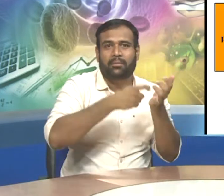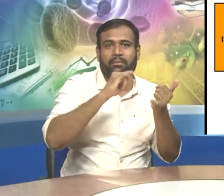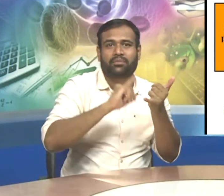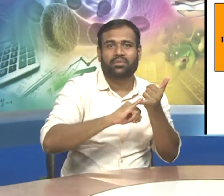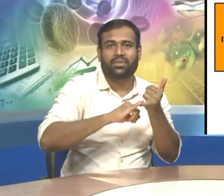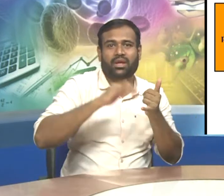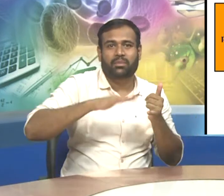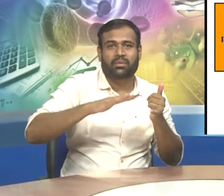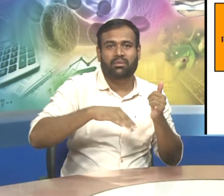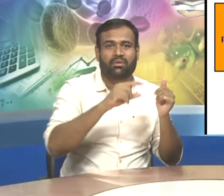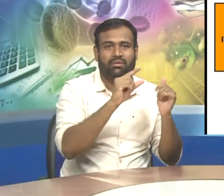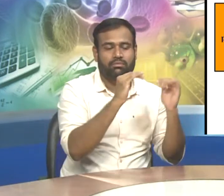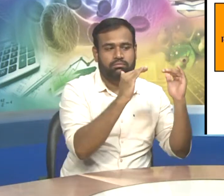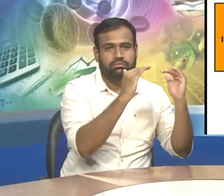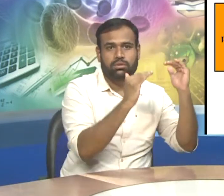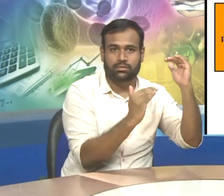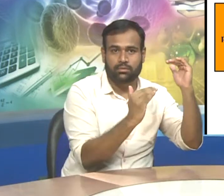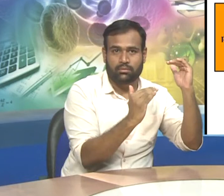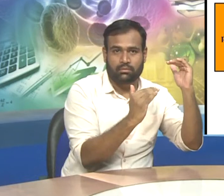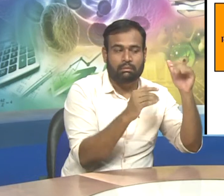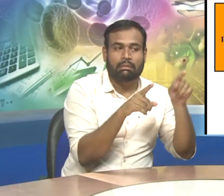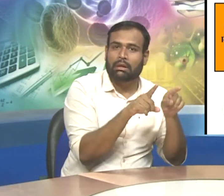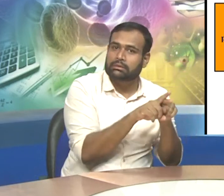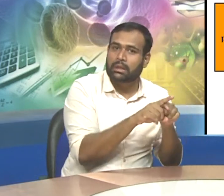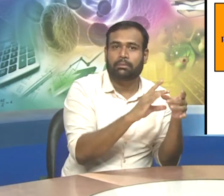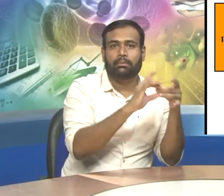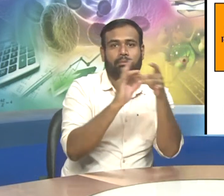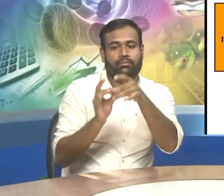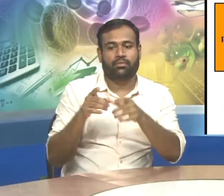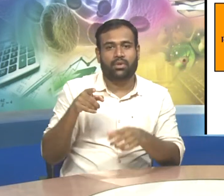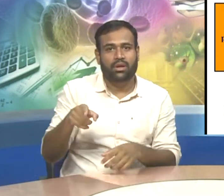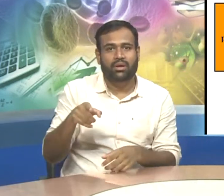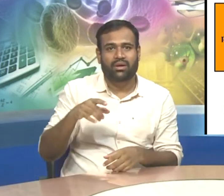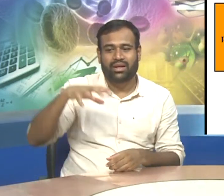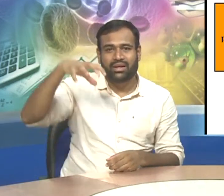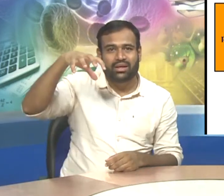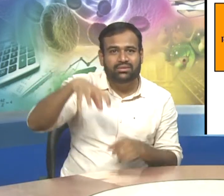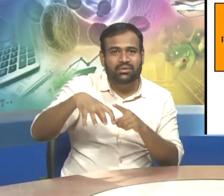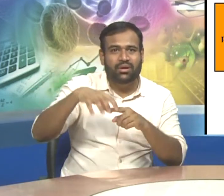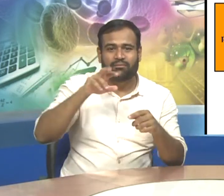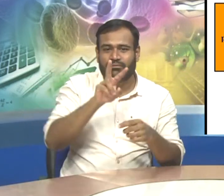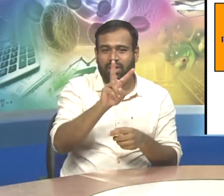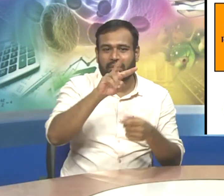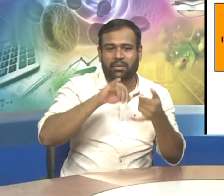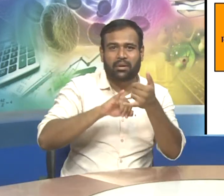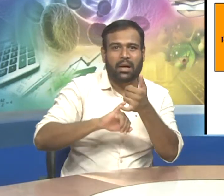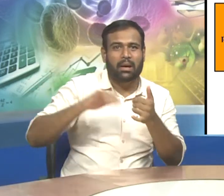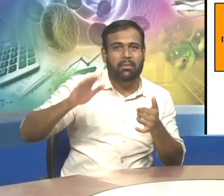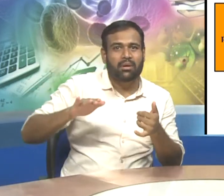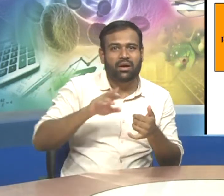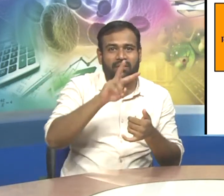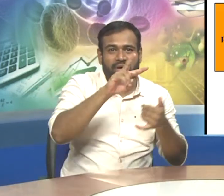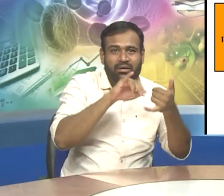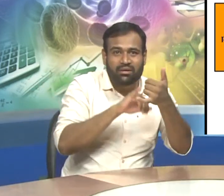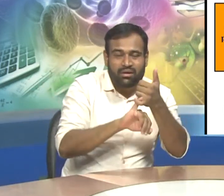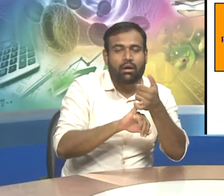level is Lok Sabha is more powerful than Rajya Sabha. But on the other side,